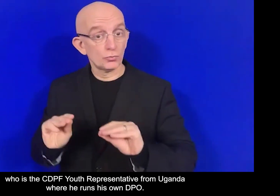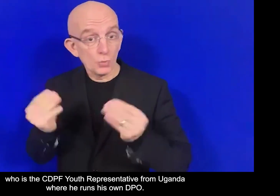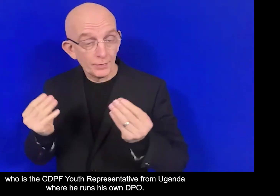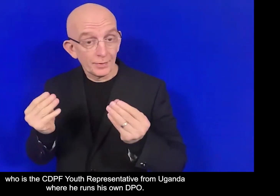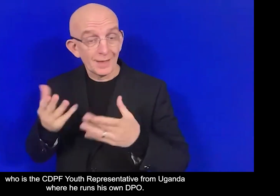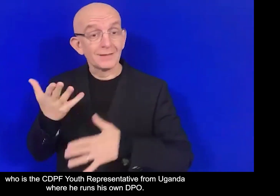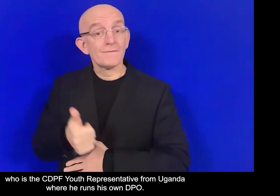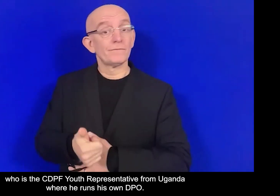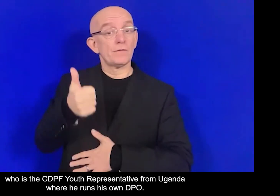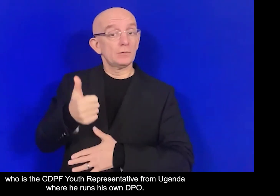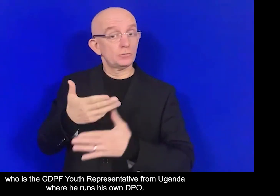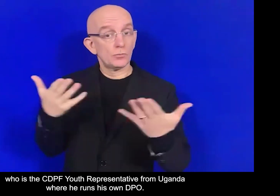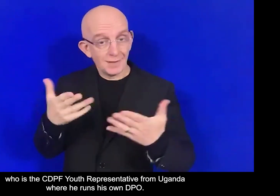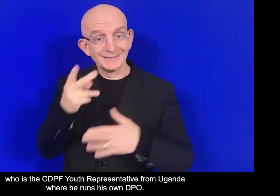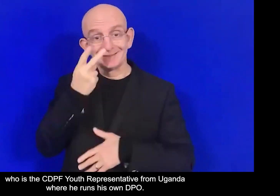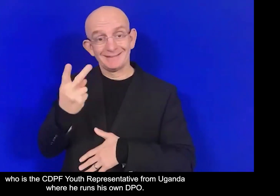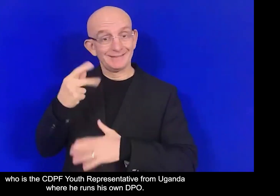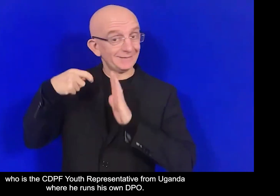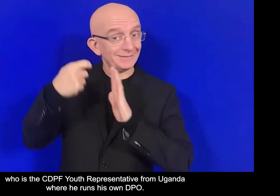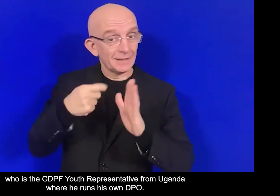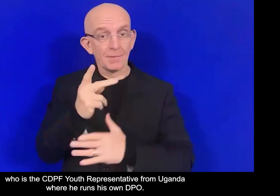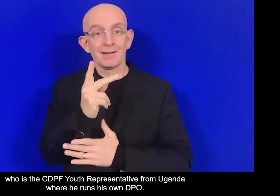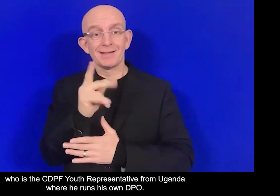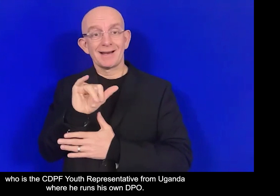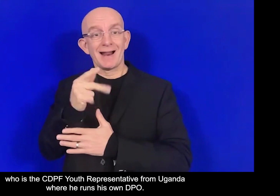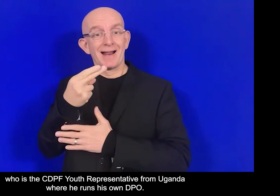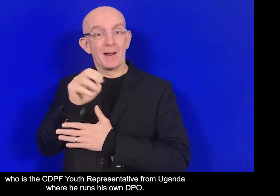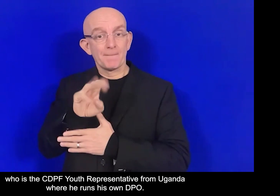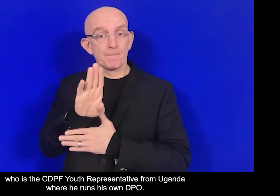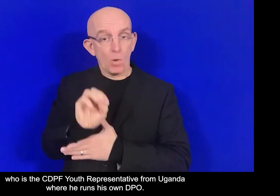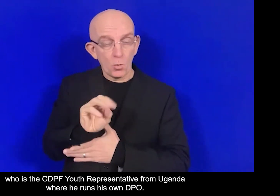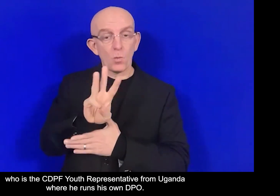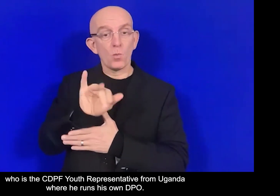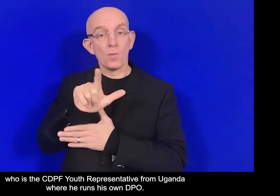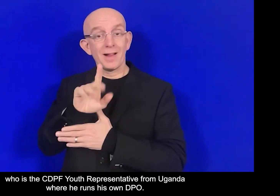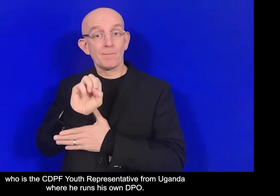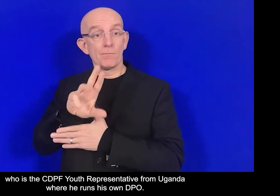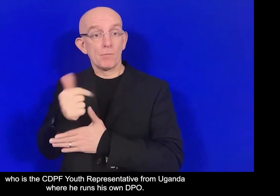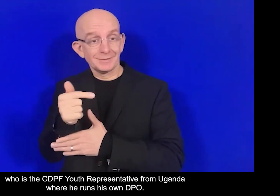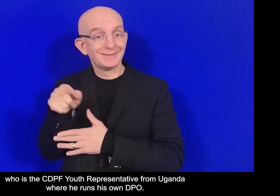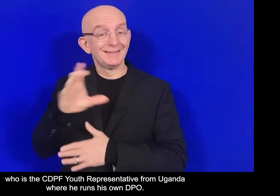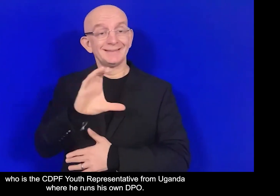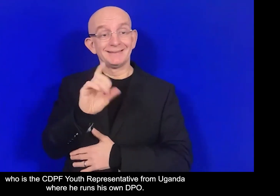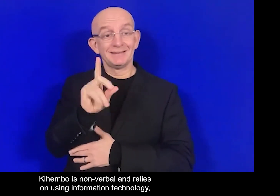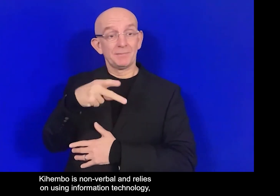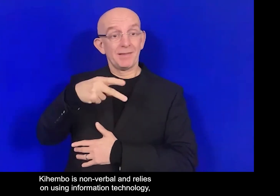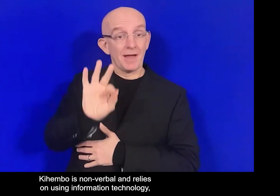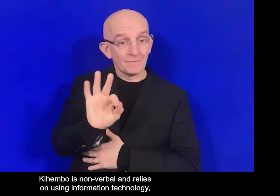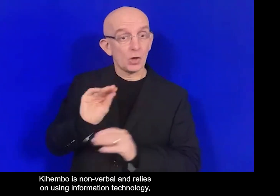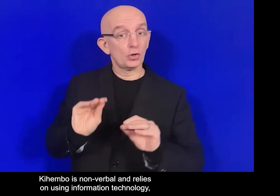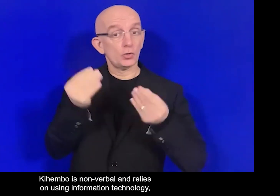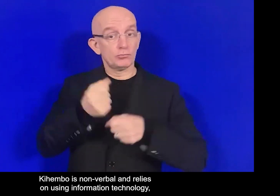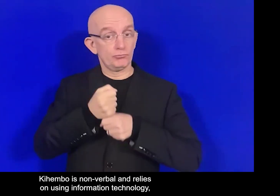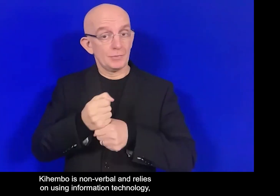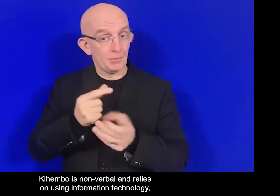Wilbert, who is the CDPF youth representative from Uganda, where he runs his own DPO.